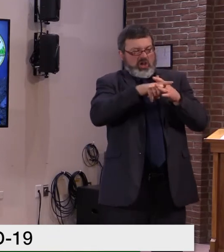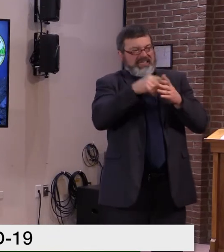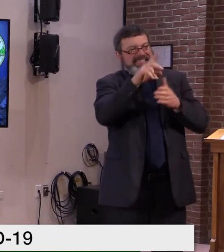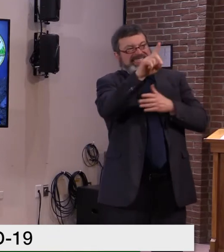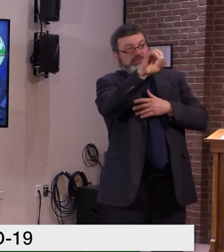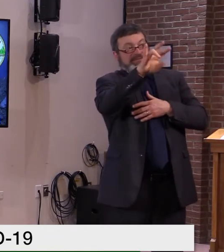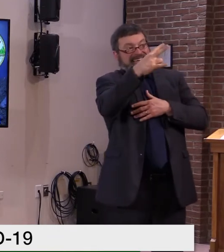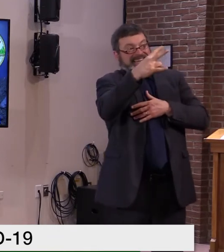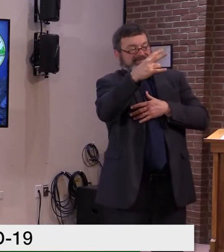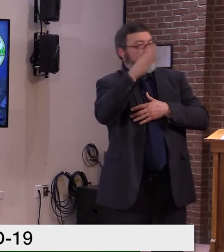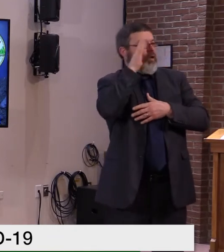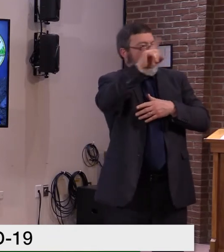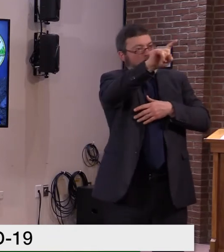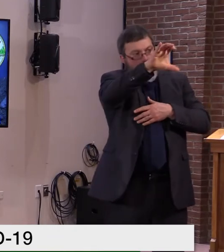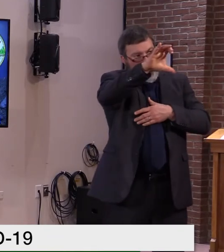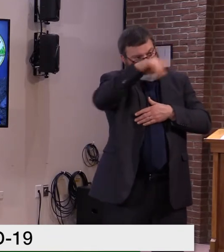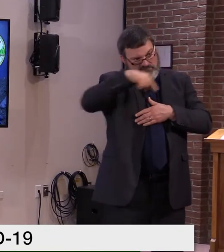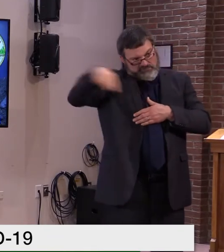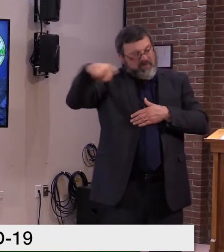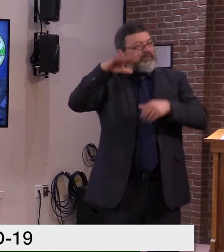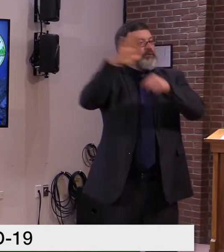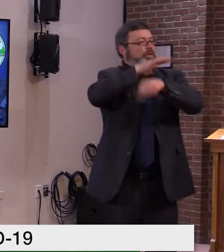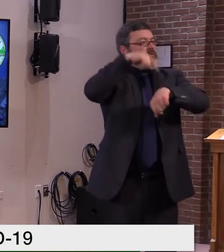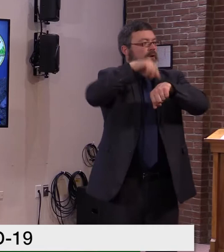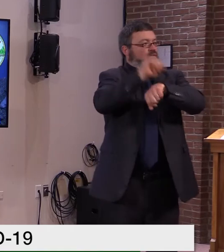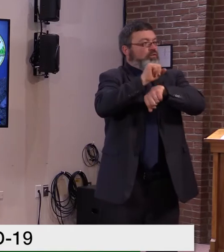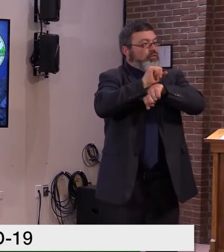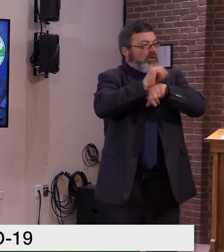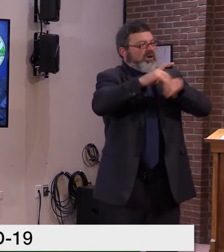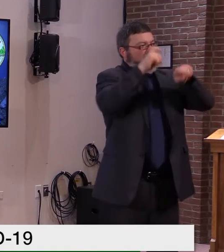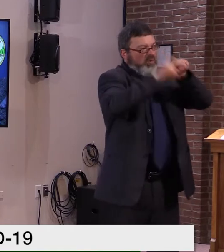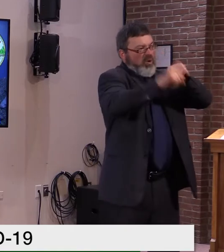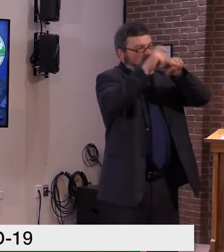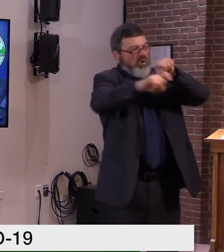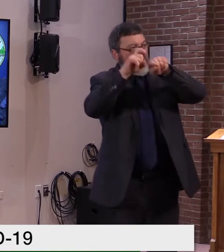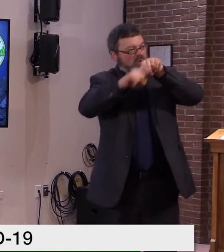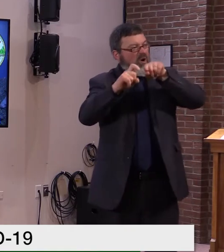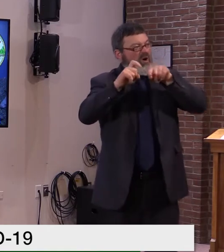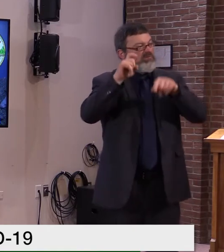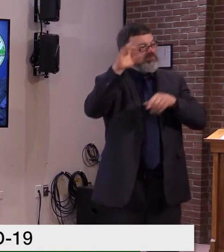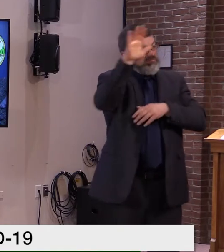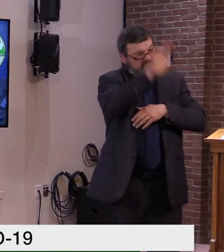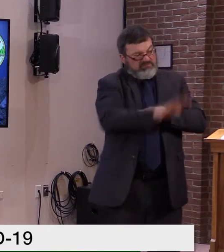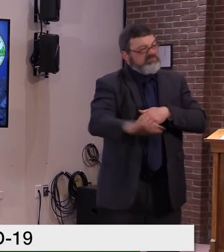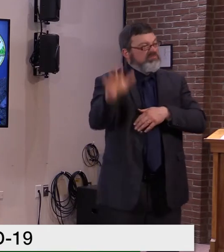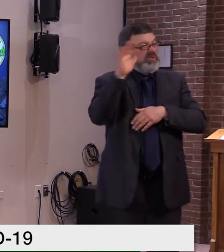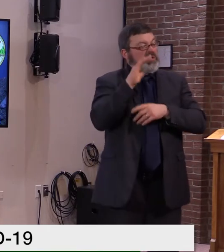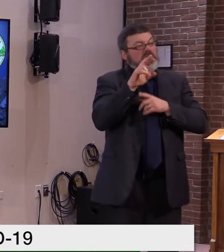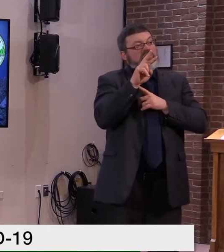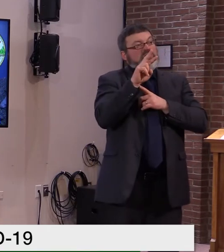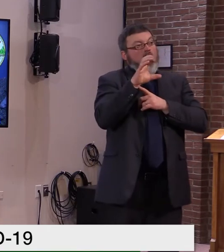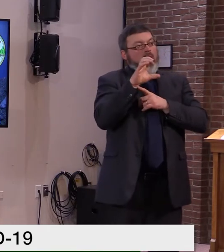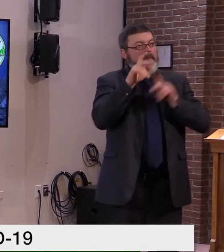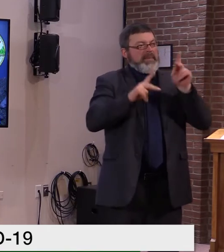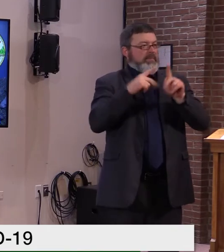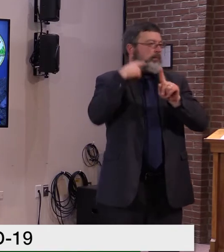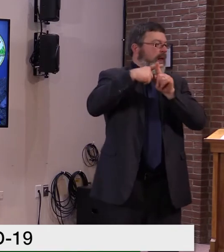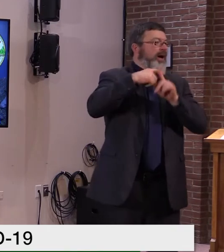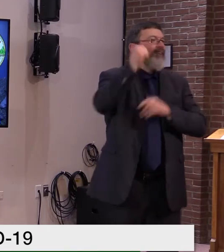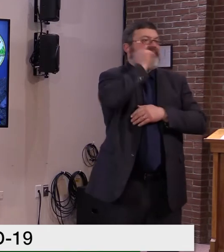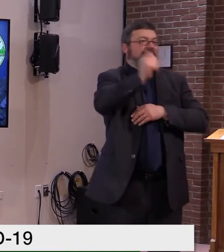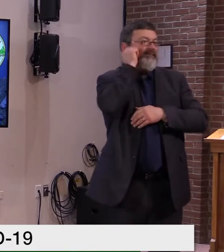216 individuals per day. Additionally, we are looking at opportunities to expand our call center